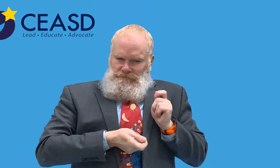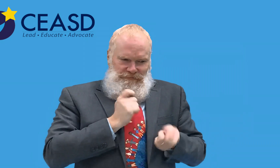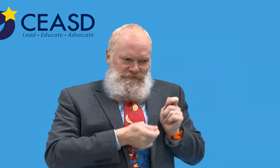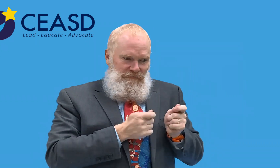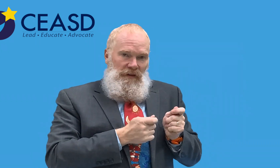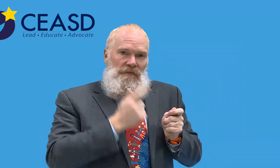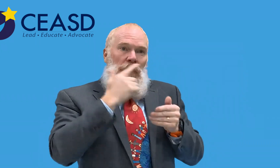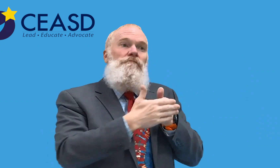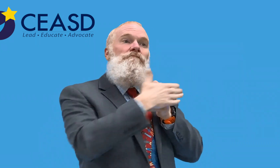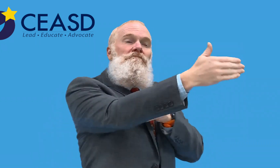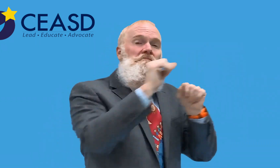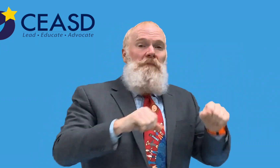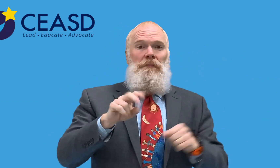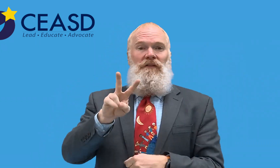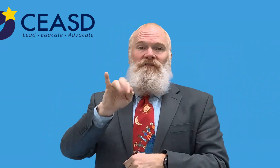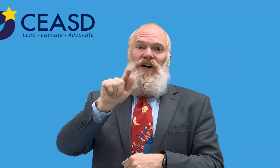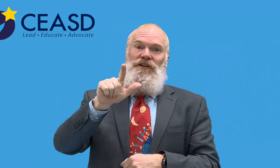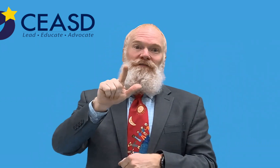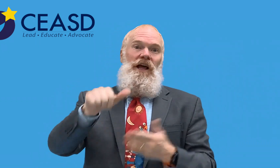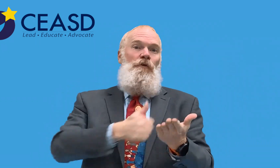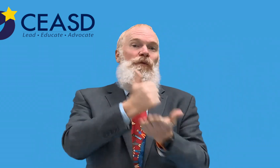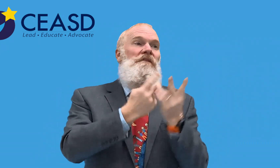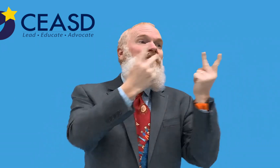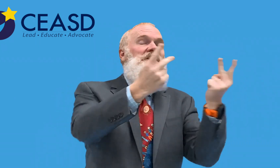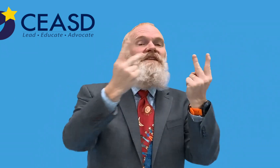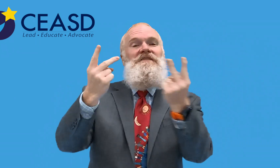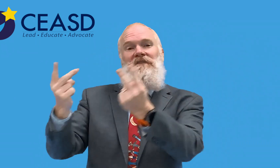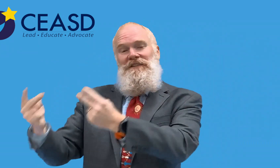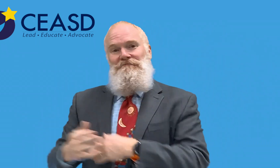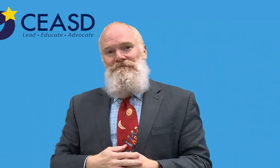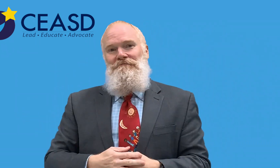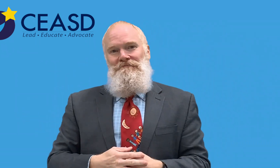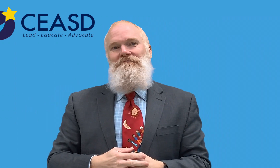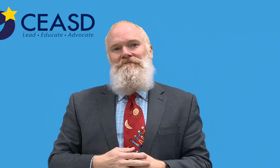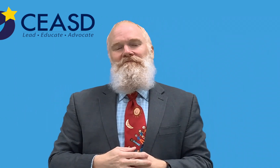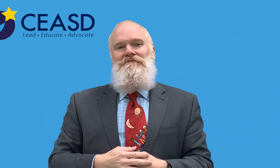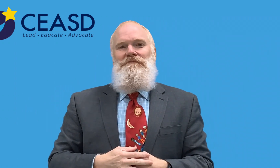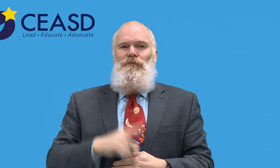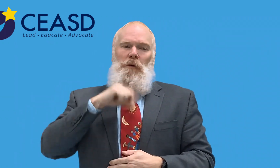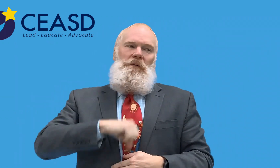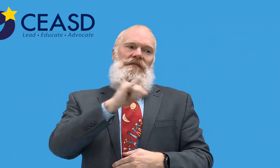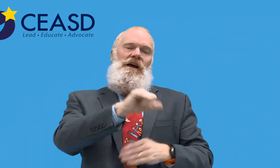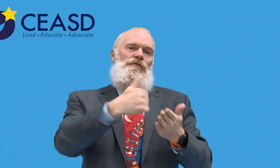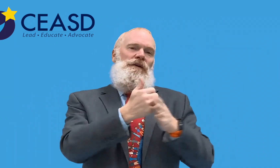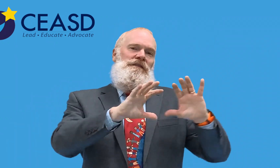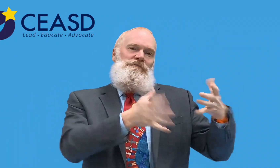Deaf, Riverside. This collaboration will be the first of its kind in our organization and will lay the foundation for the